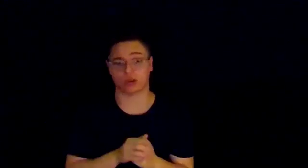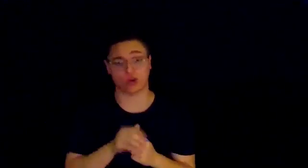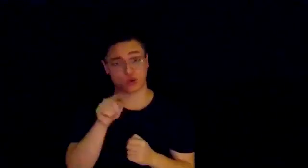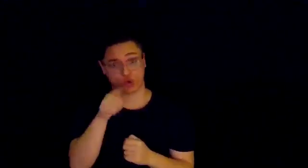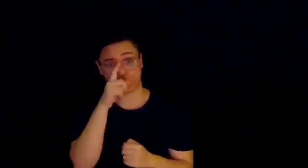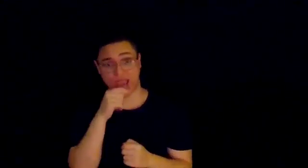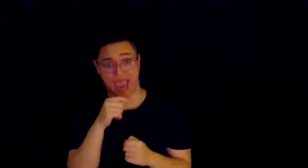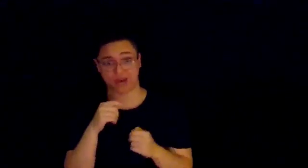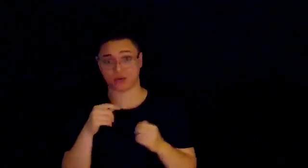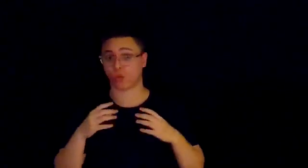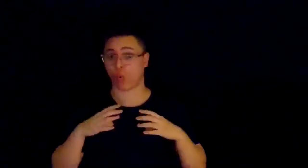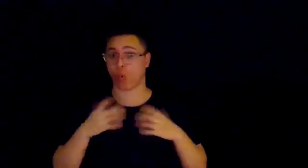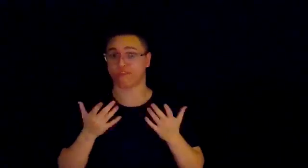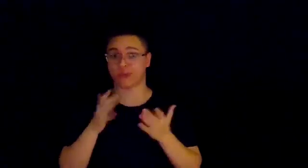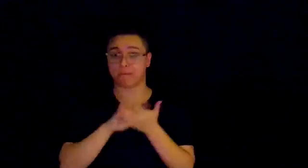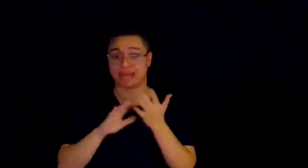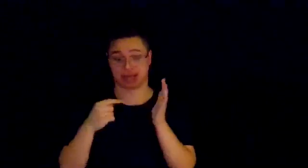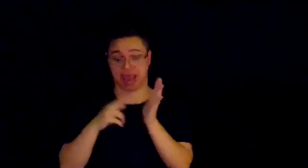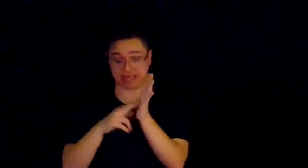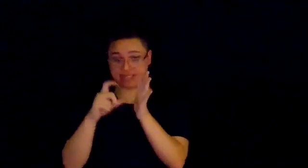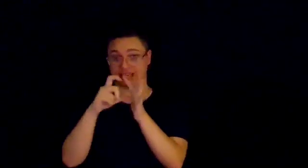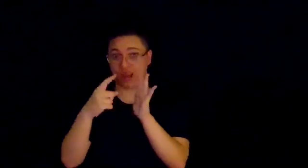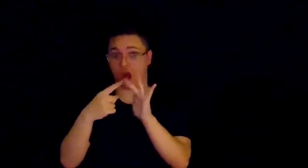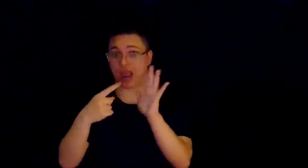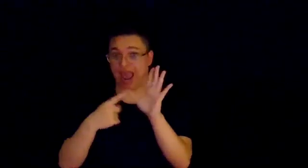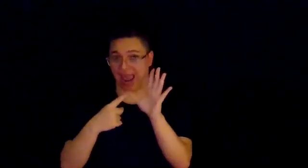How do you want to manage your money from the NDIS?